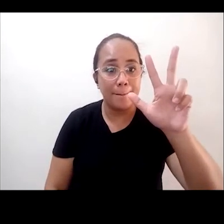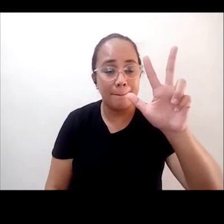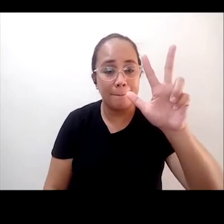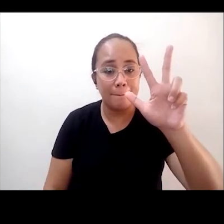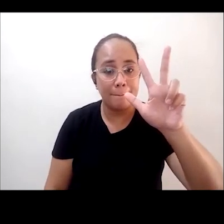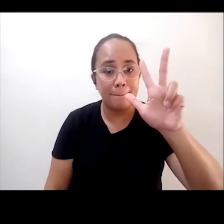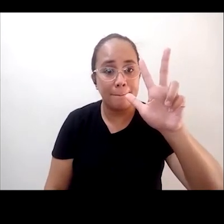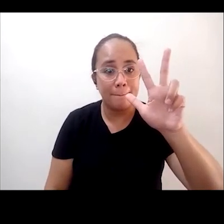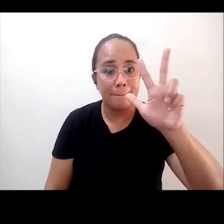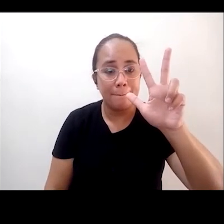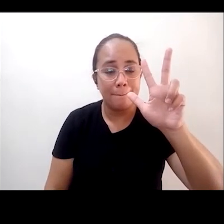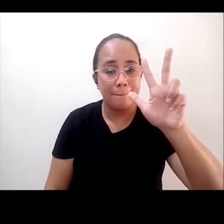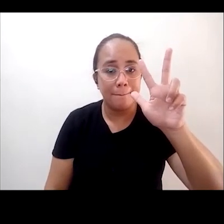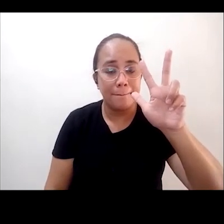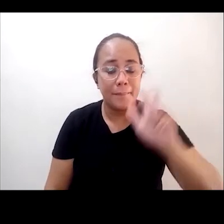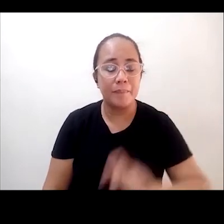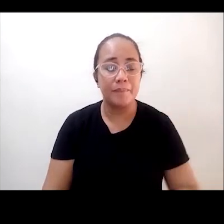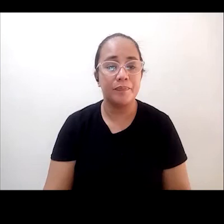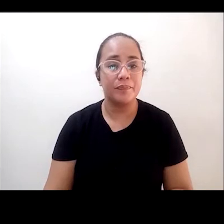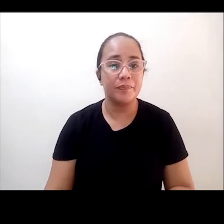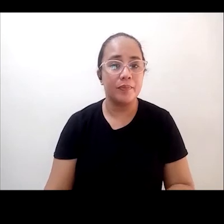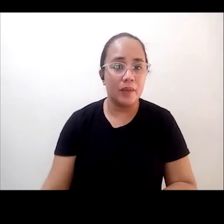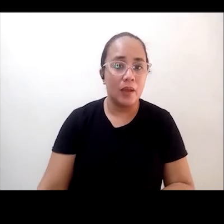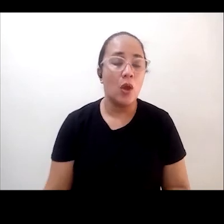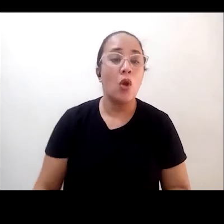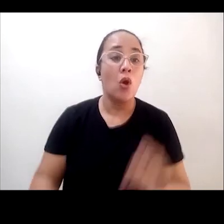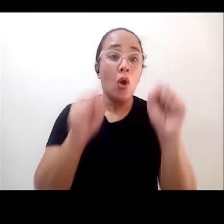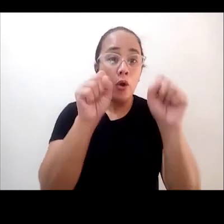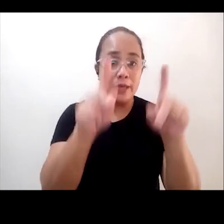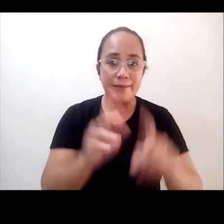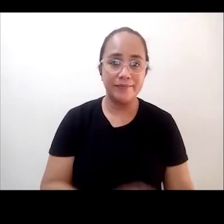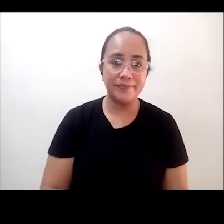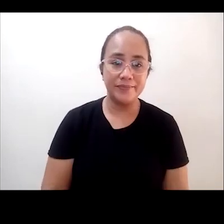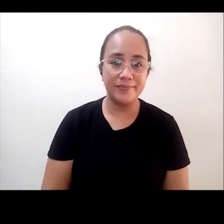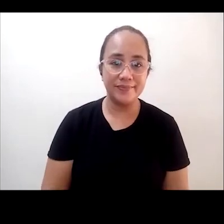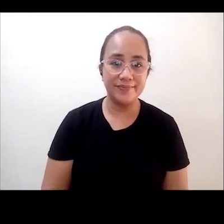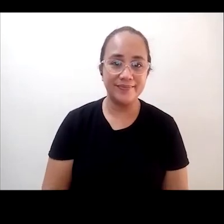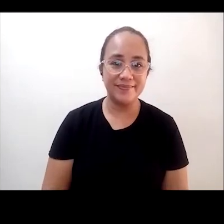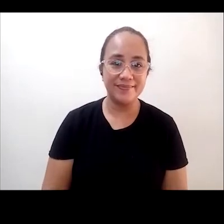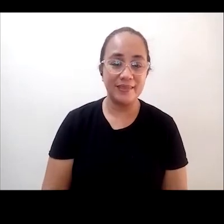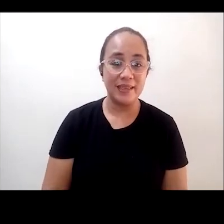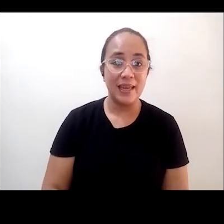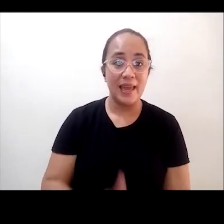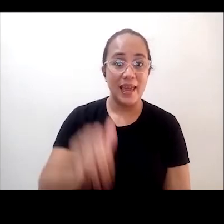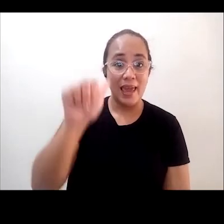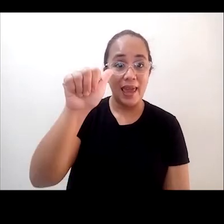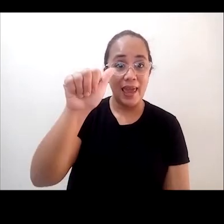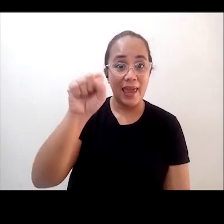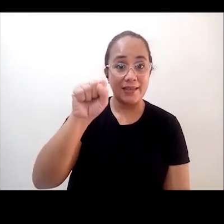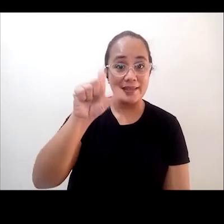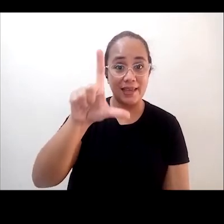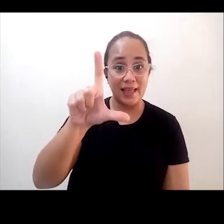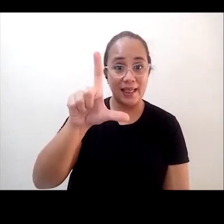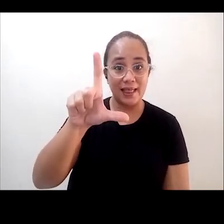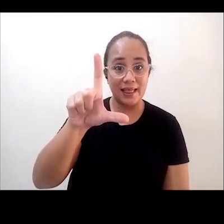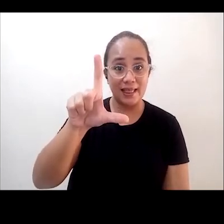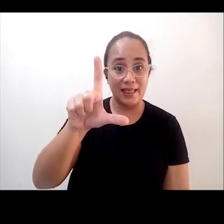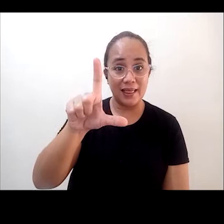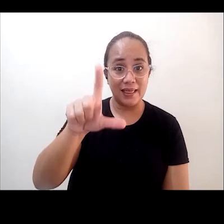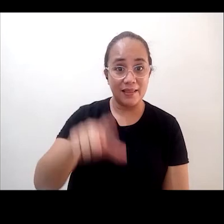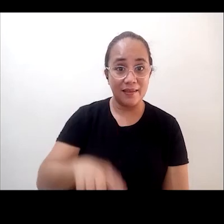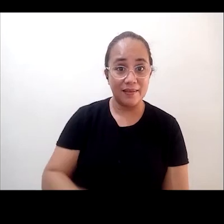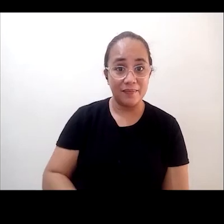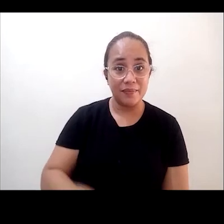Okay. All right, so in ASL, either